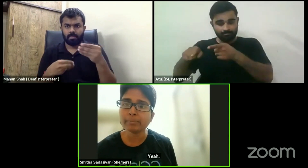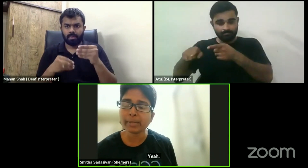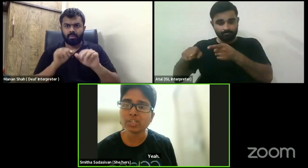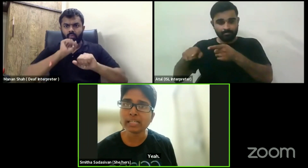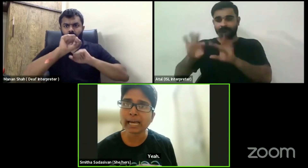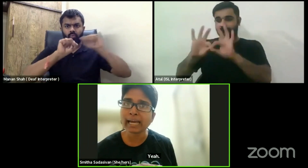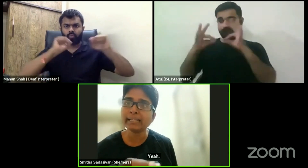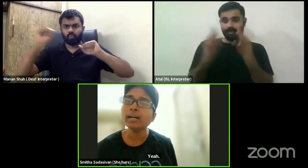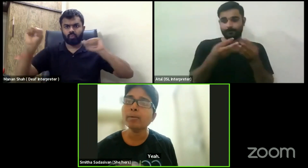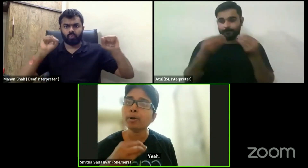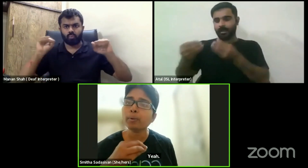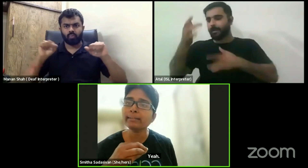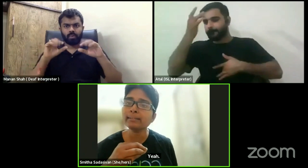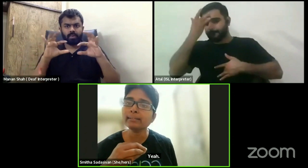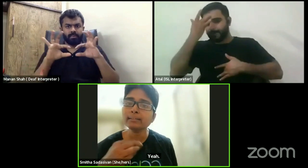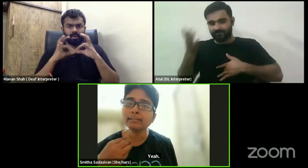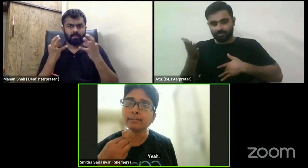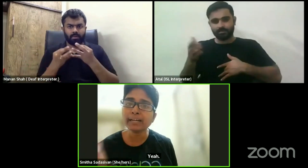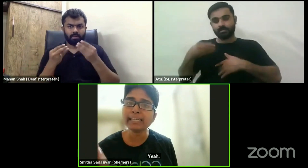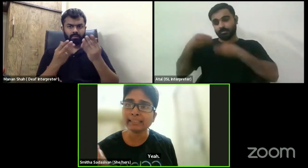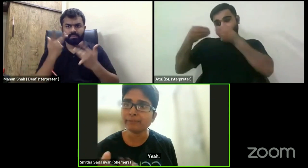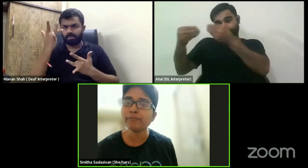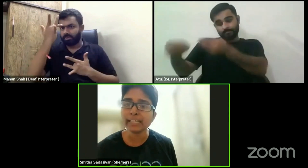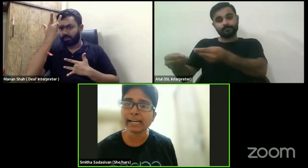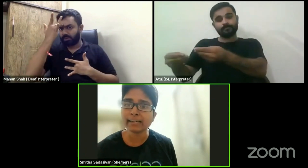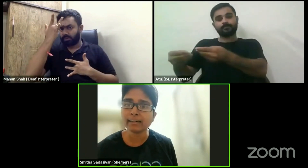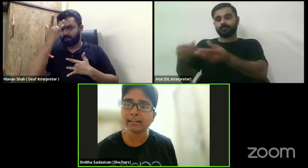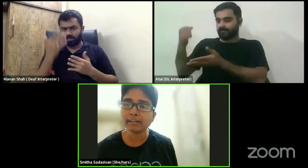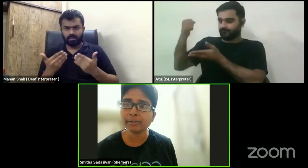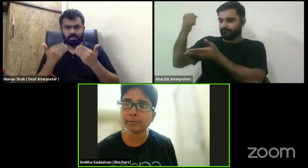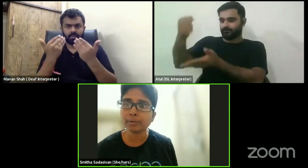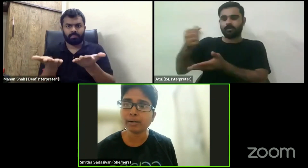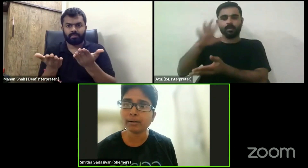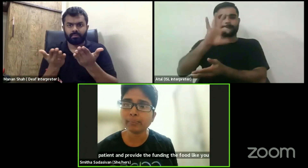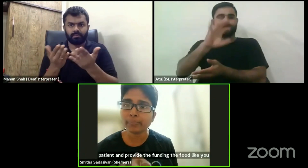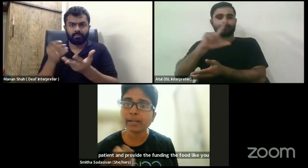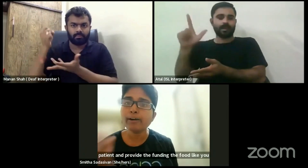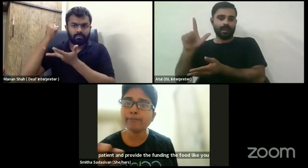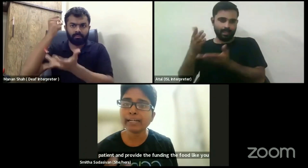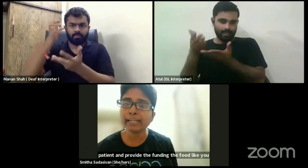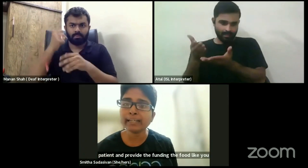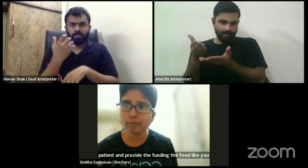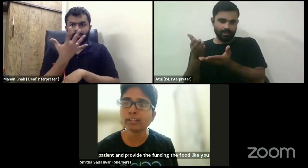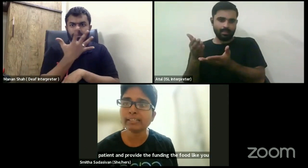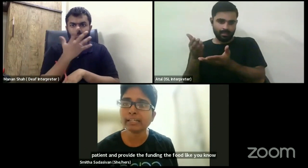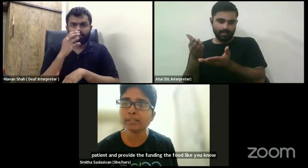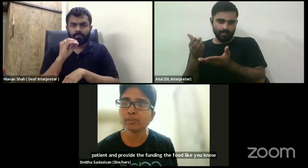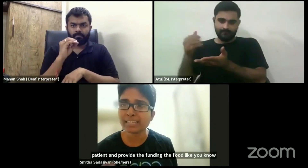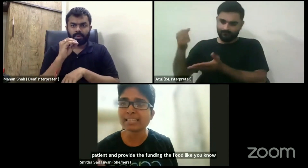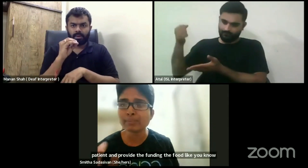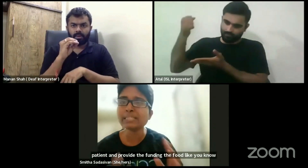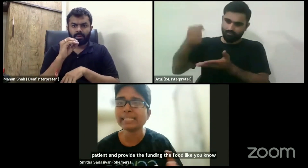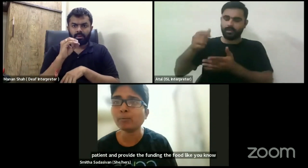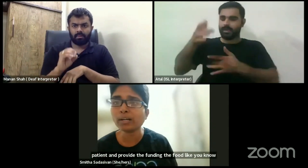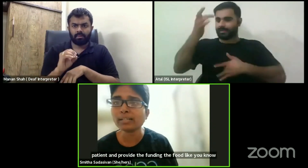family and the patient, and provide the funding, the 50 lakh yes, funding for the treatment. So